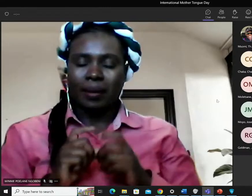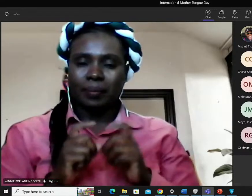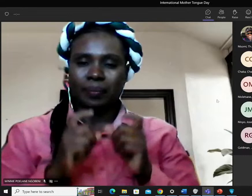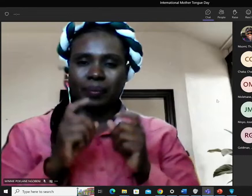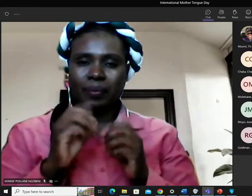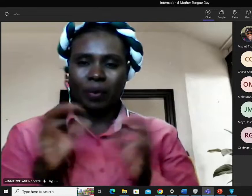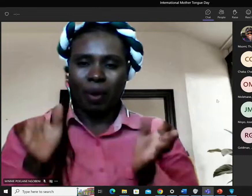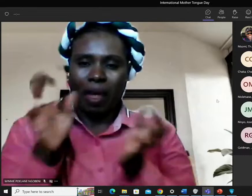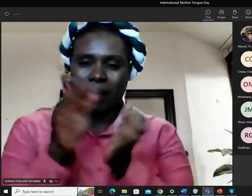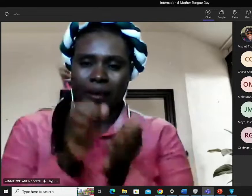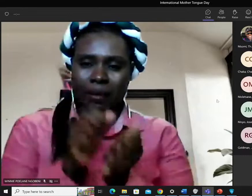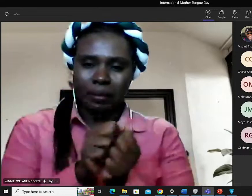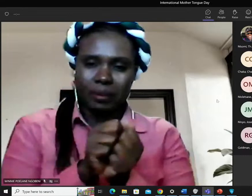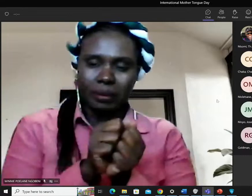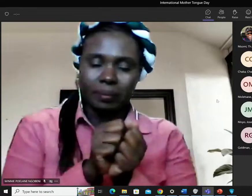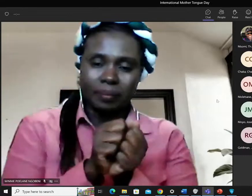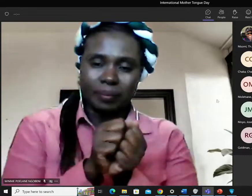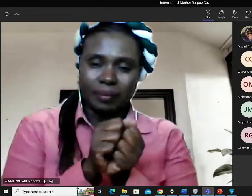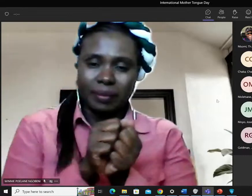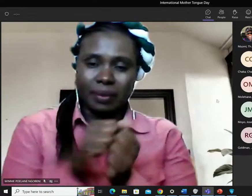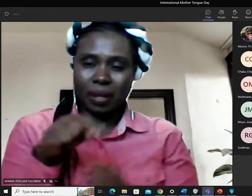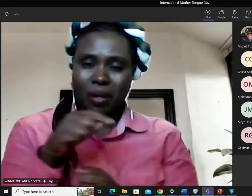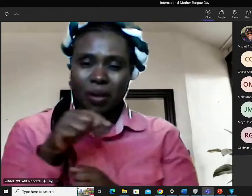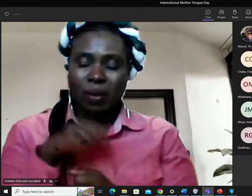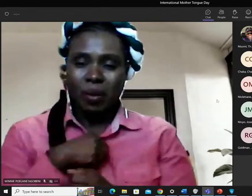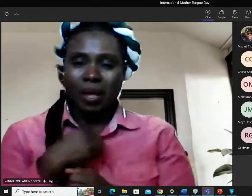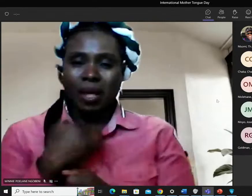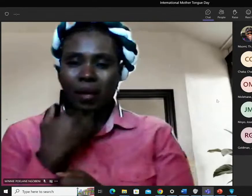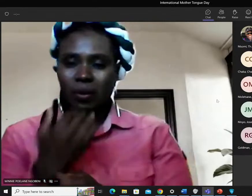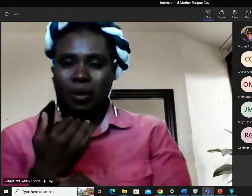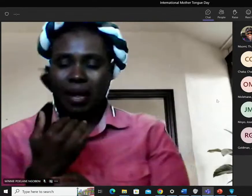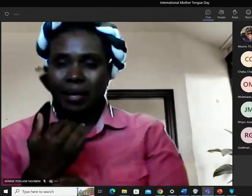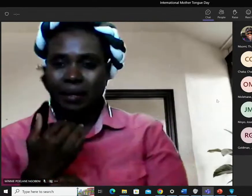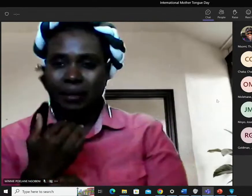up. And we are going to ask